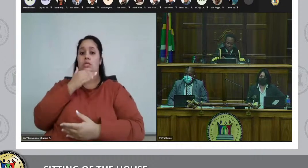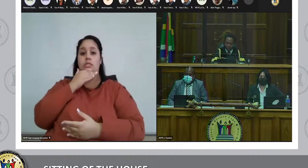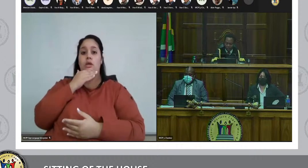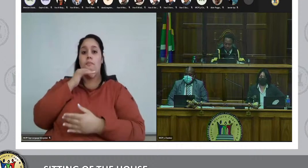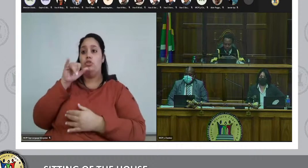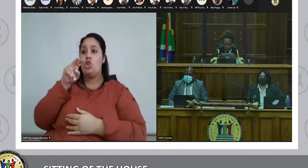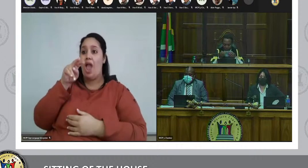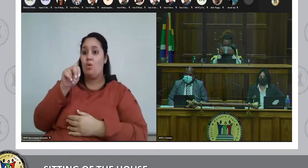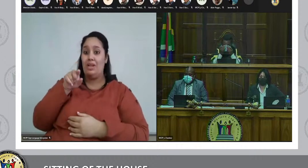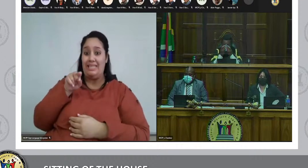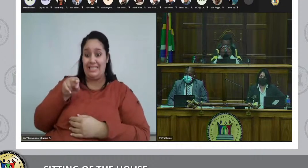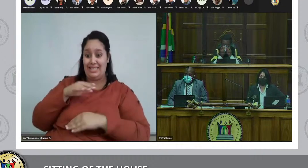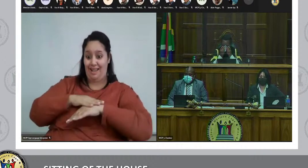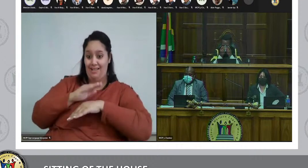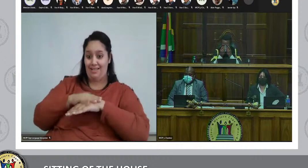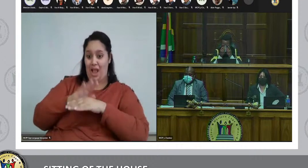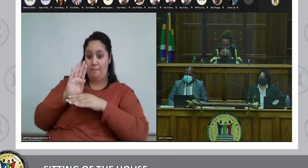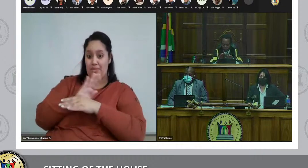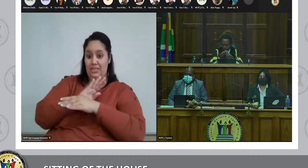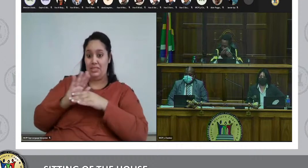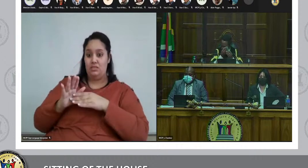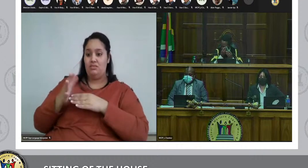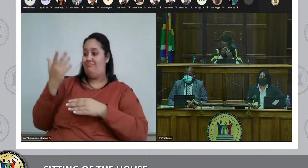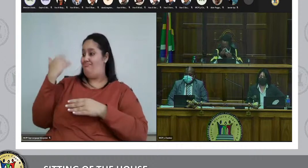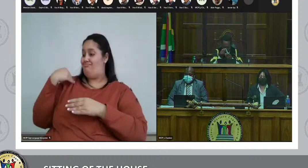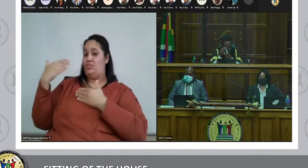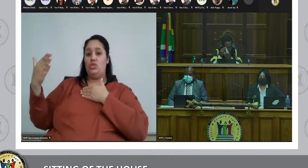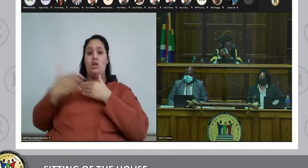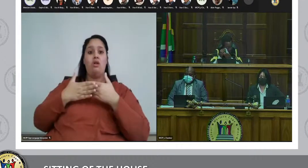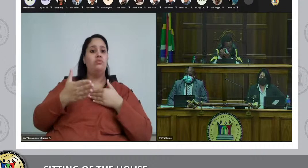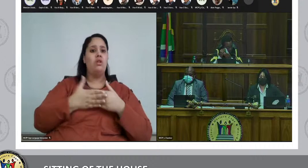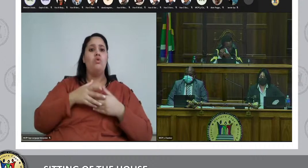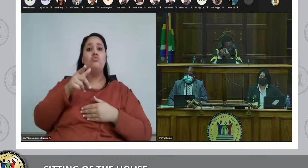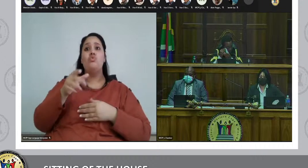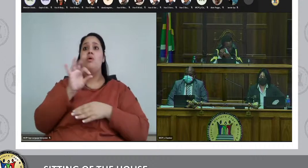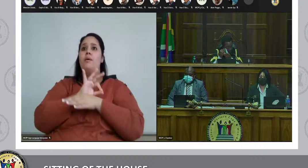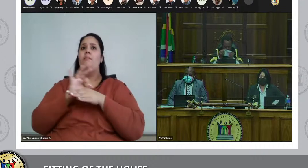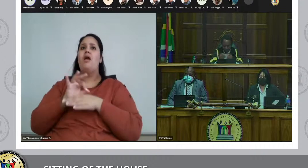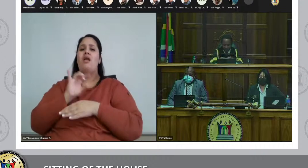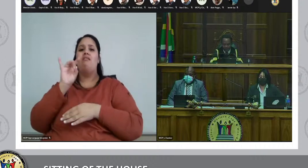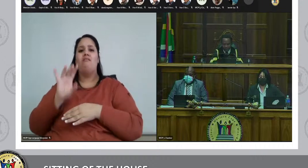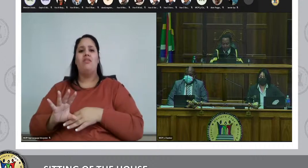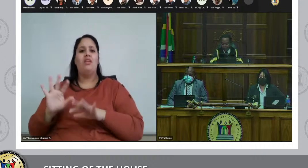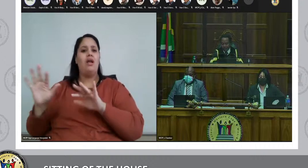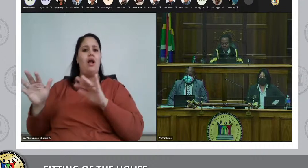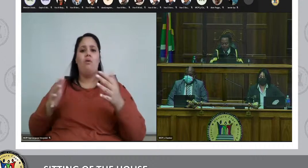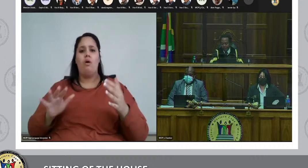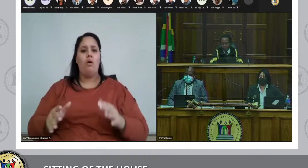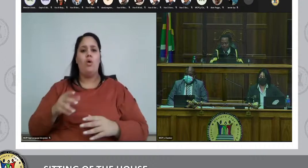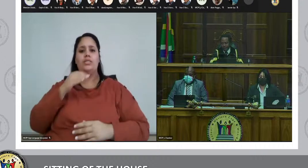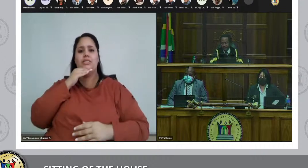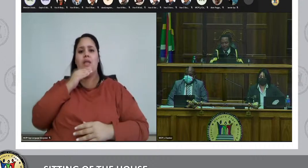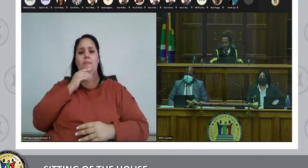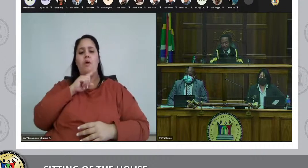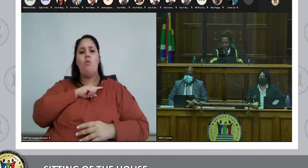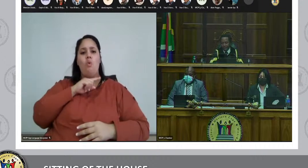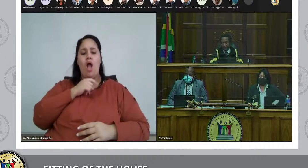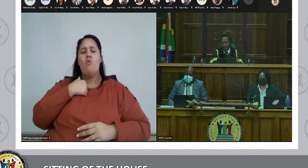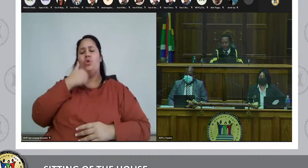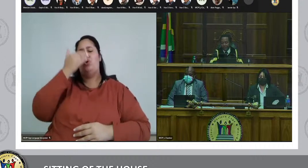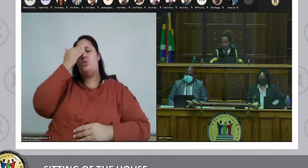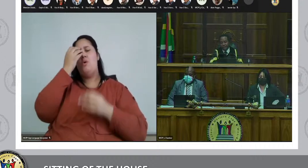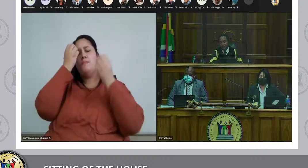most of the businesses had to close down? What is the Minister looking at in December? Because we know